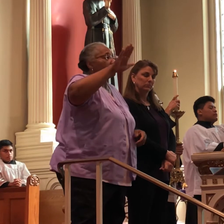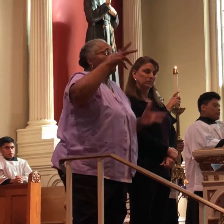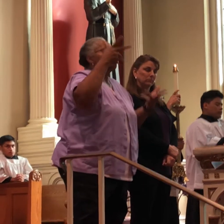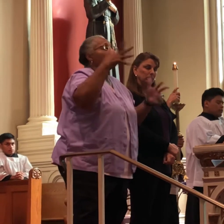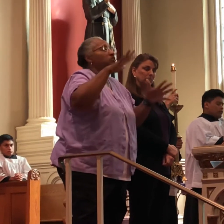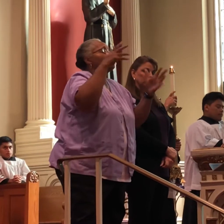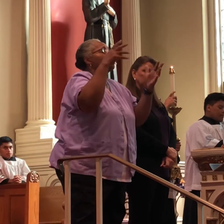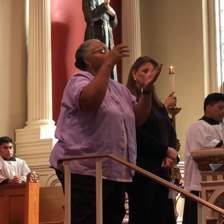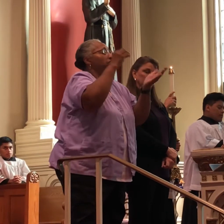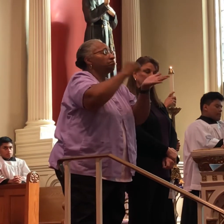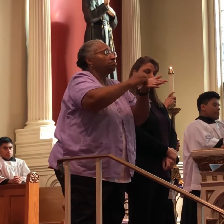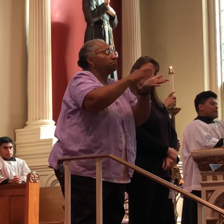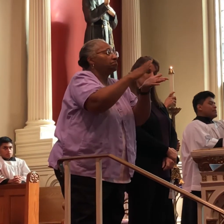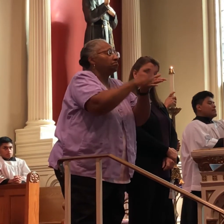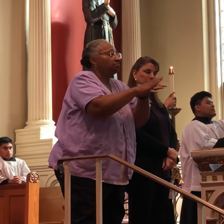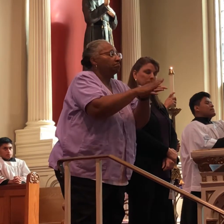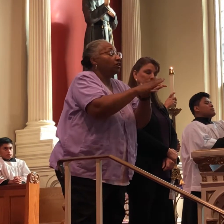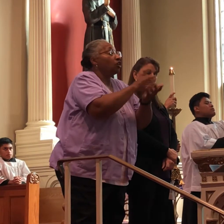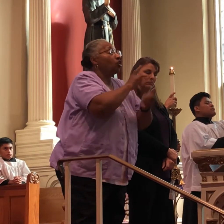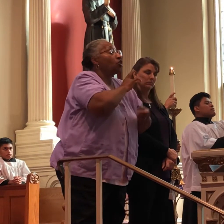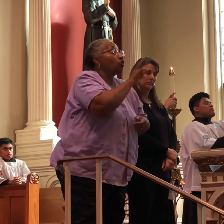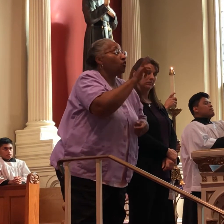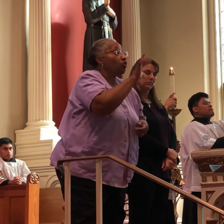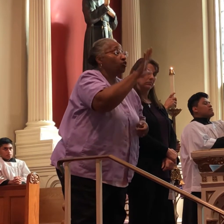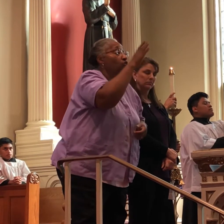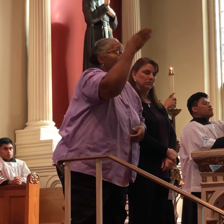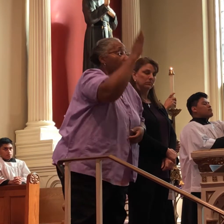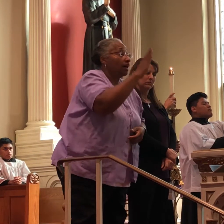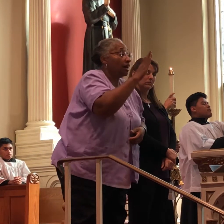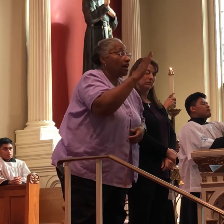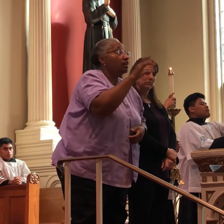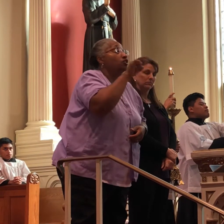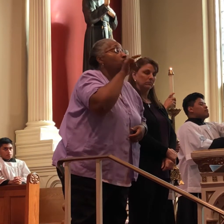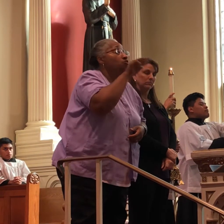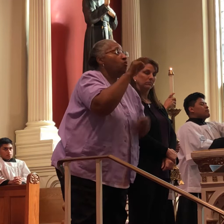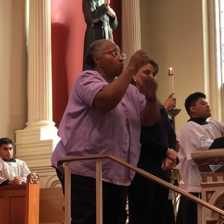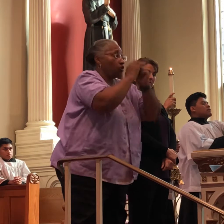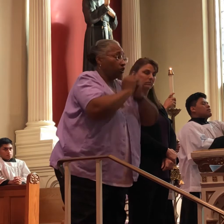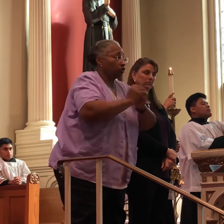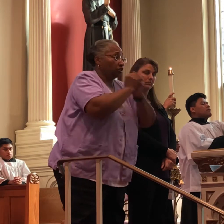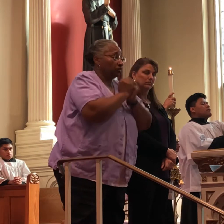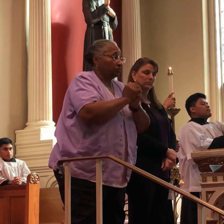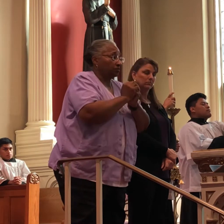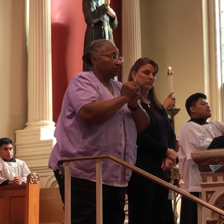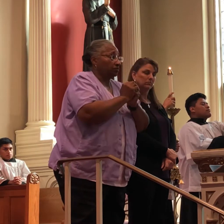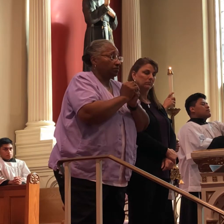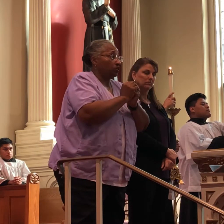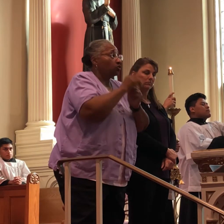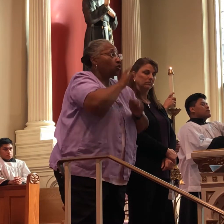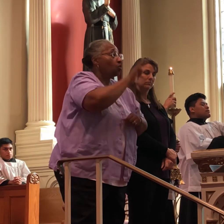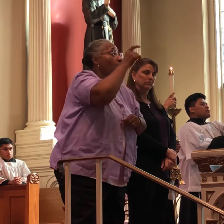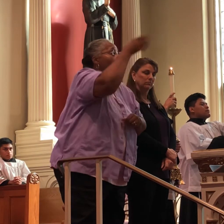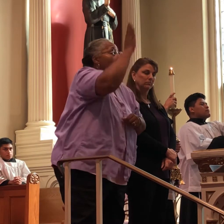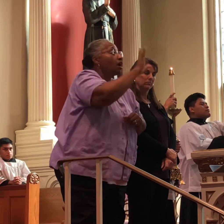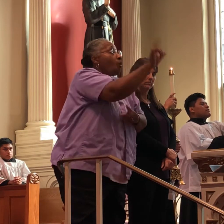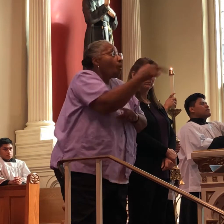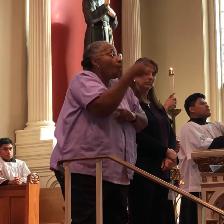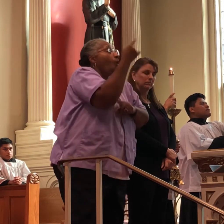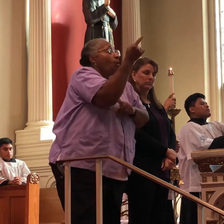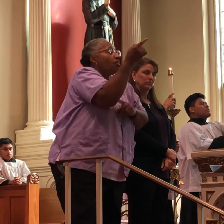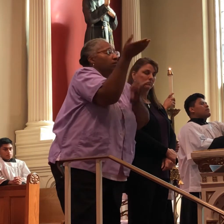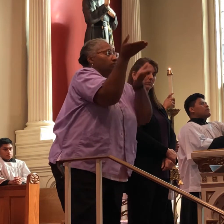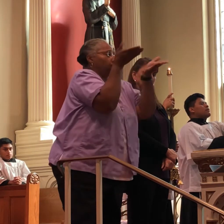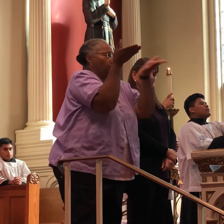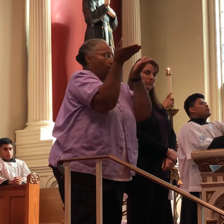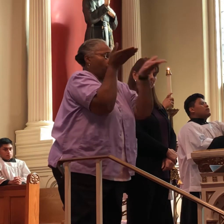written, the Lord your God shall you worship, and him alone shall you serve."